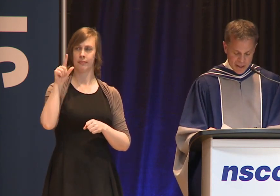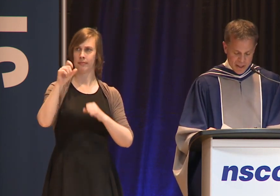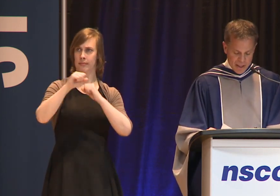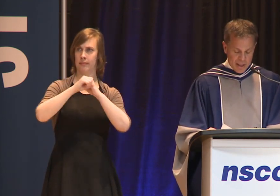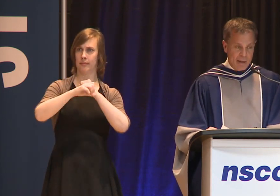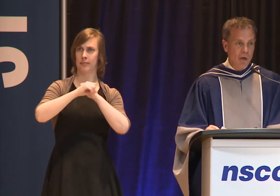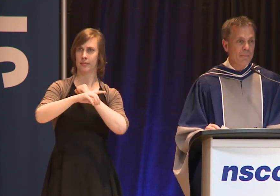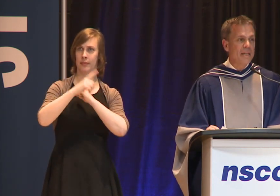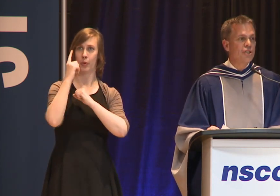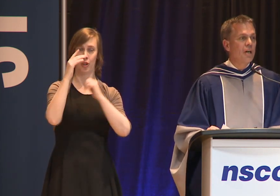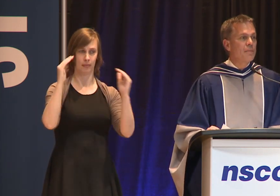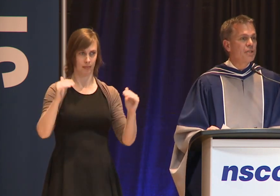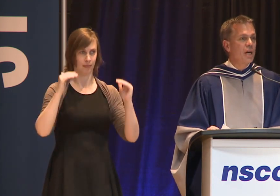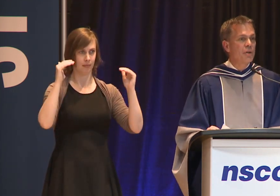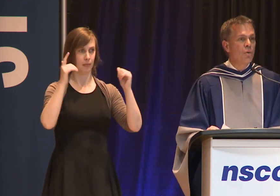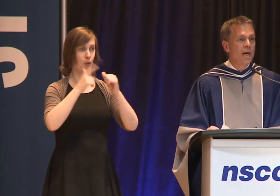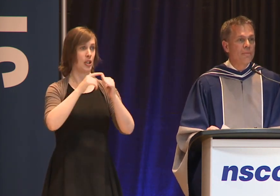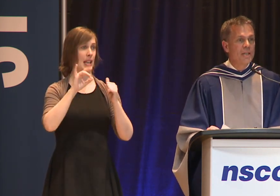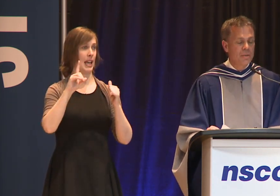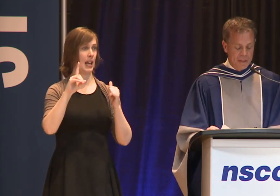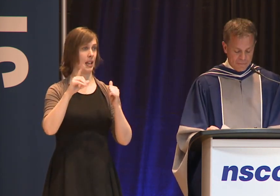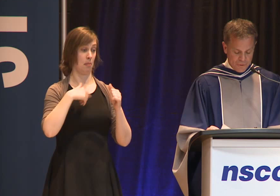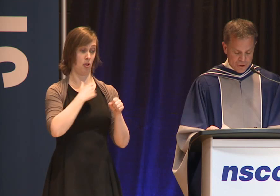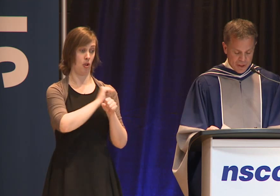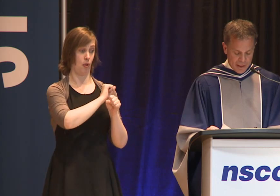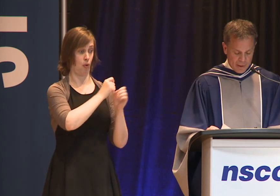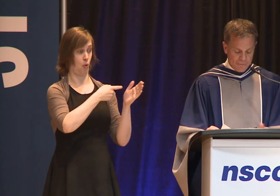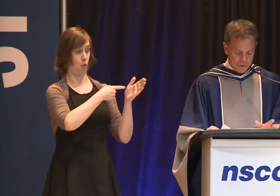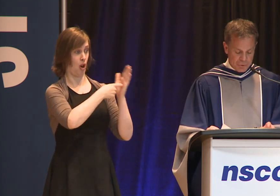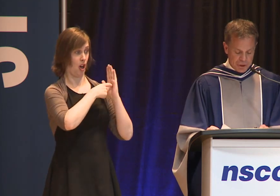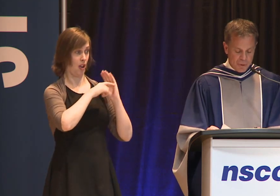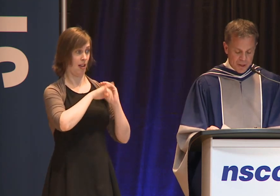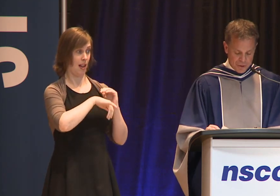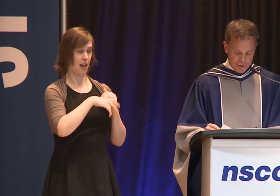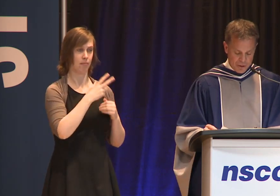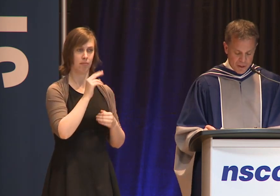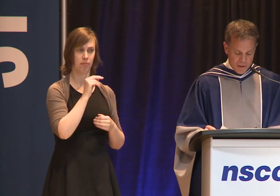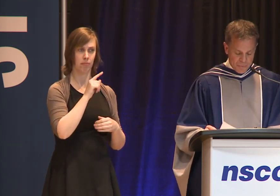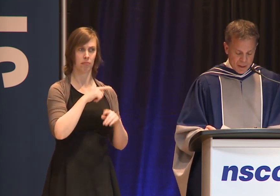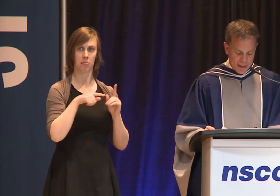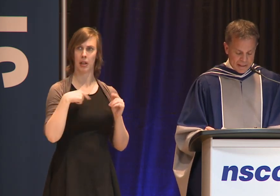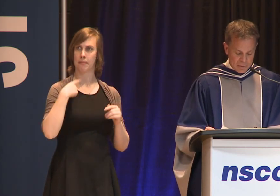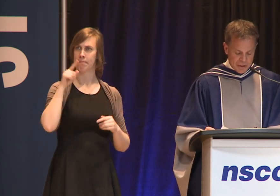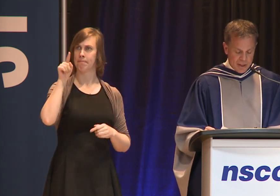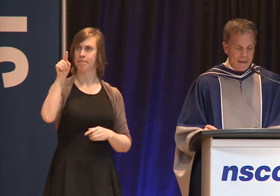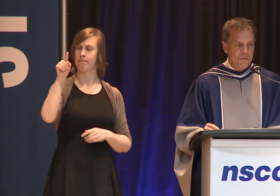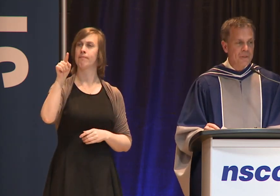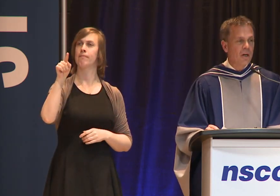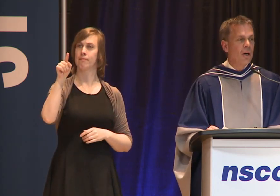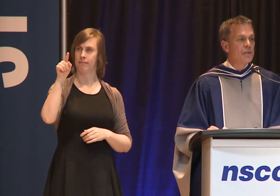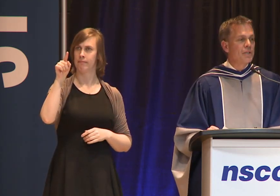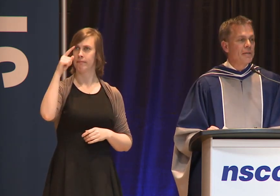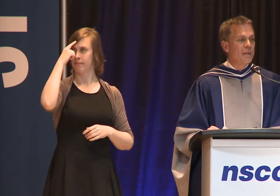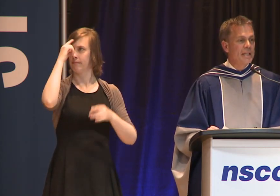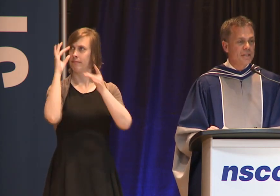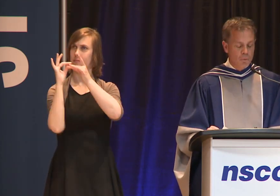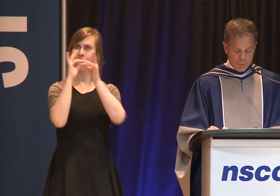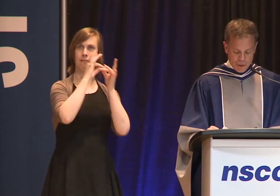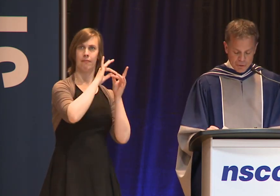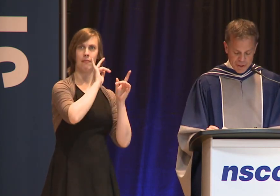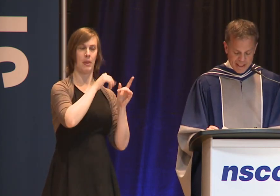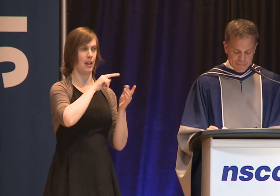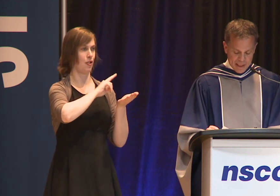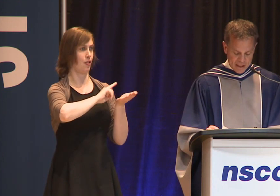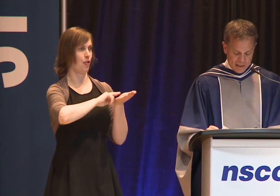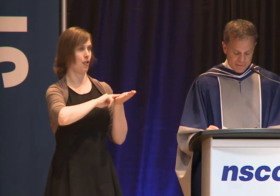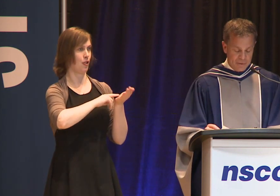course. And while my job did not require me to be a first responder, I said it was time for me to honor that amazing woman